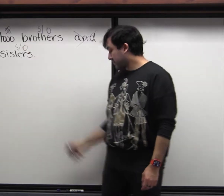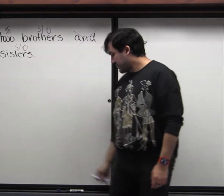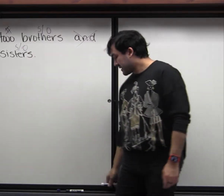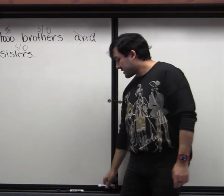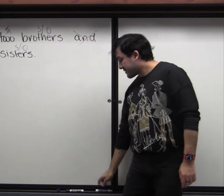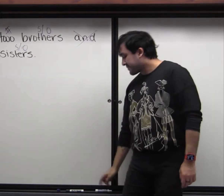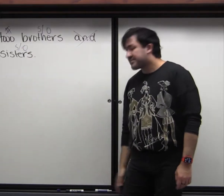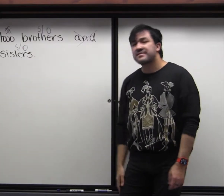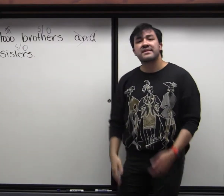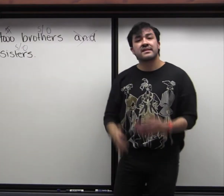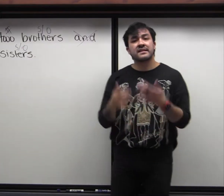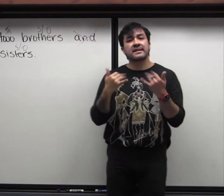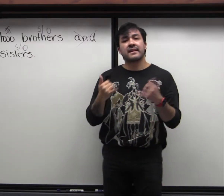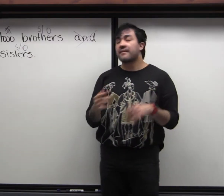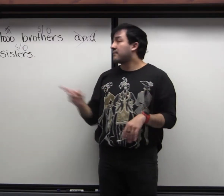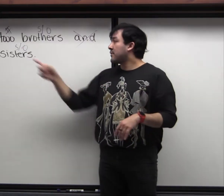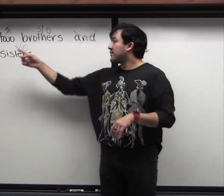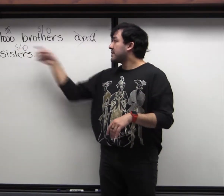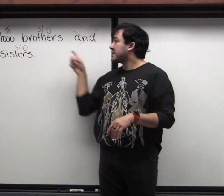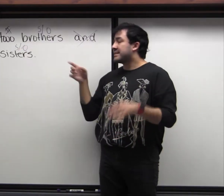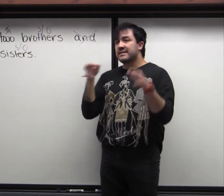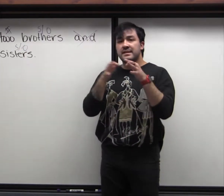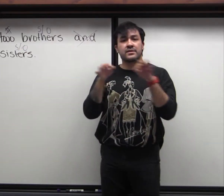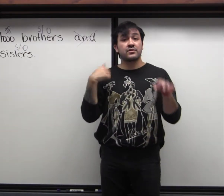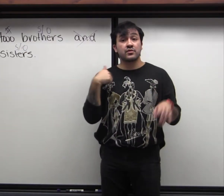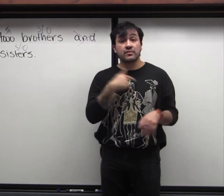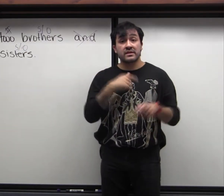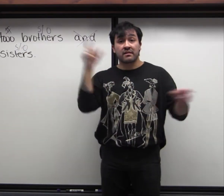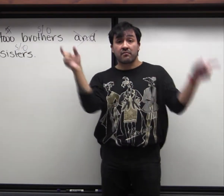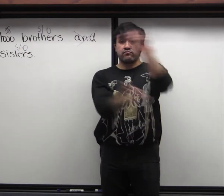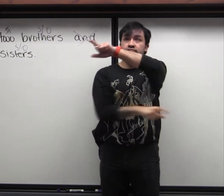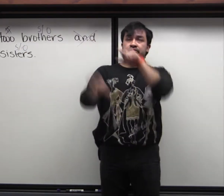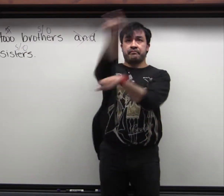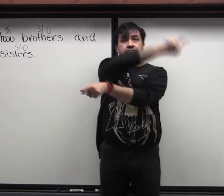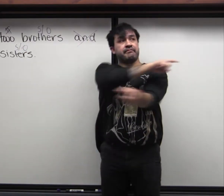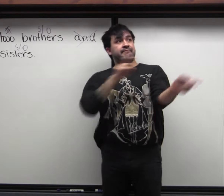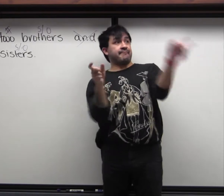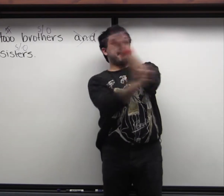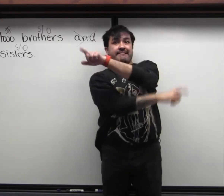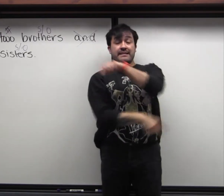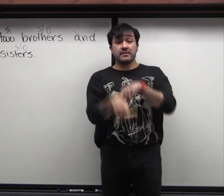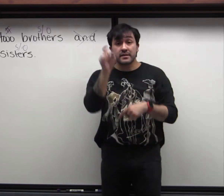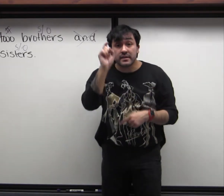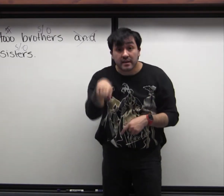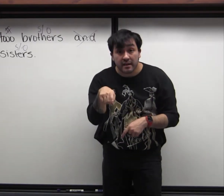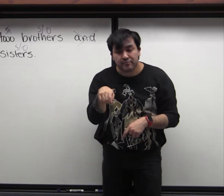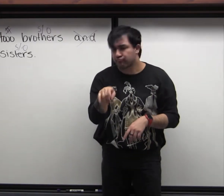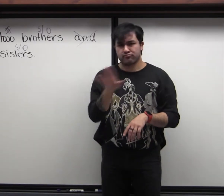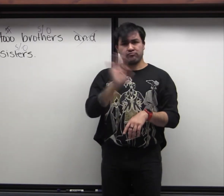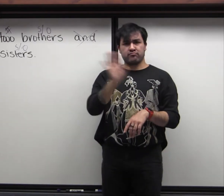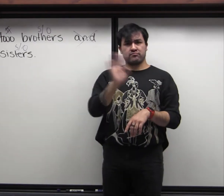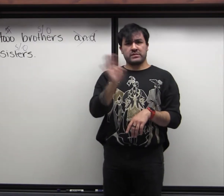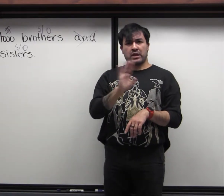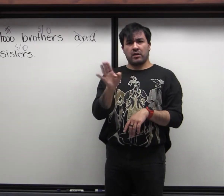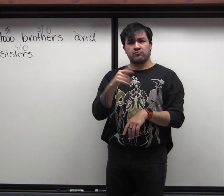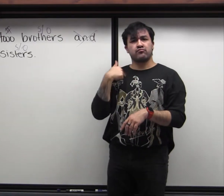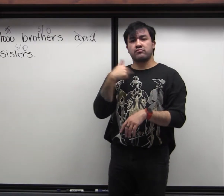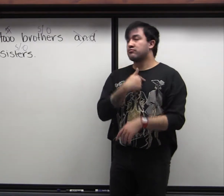S/O, subject/object. So now, this sentence, do we need to mix up everything? No, actually, we